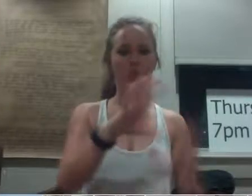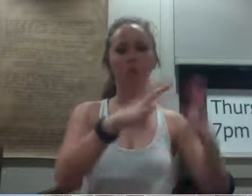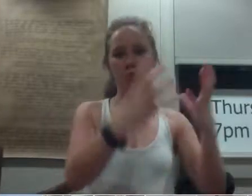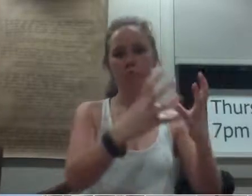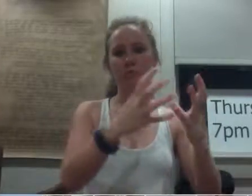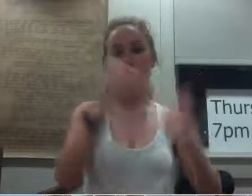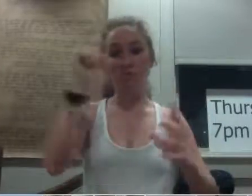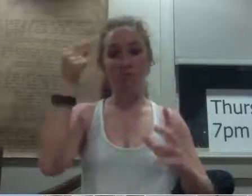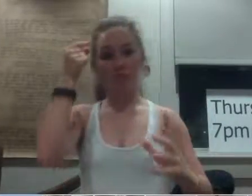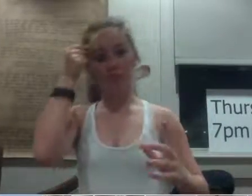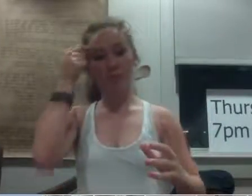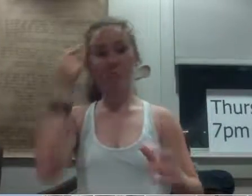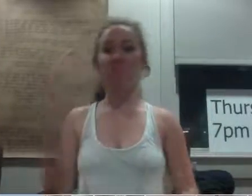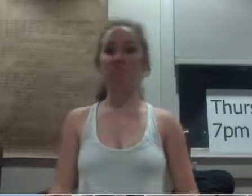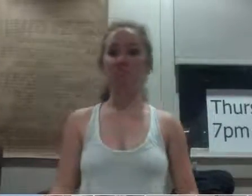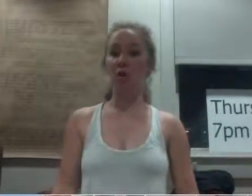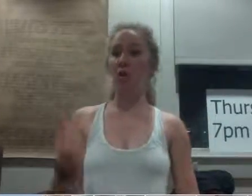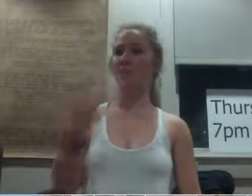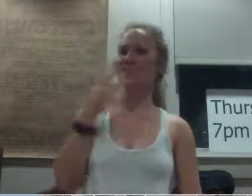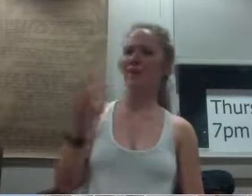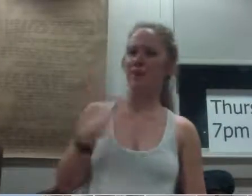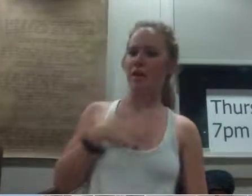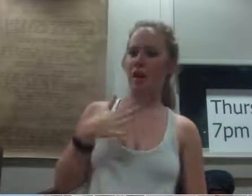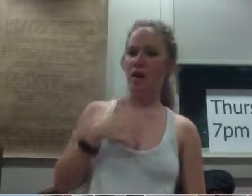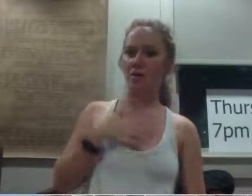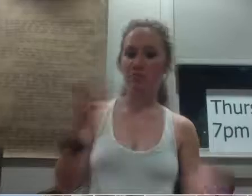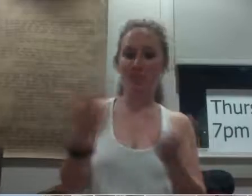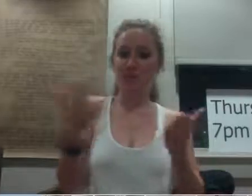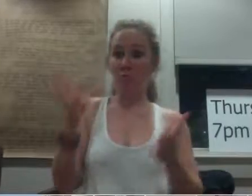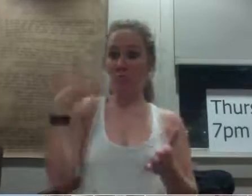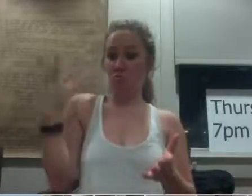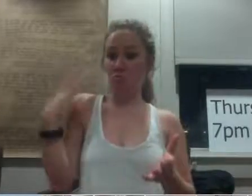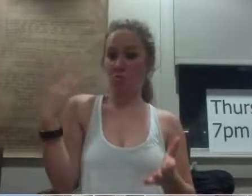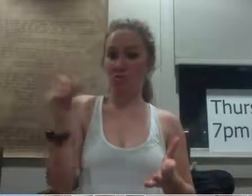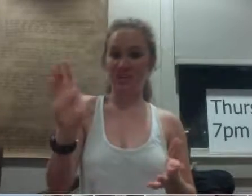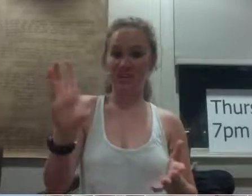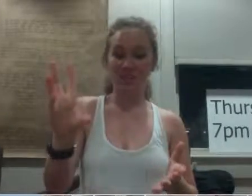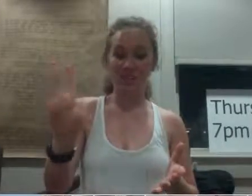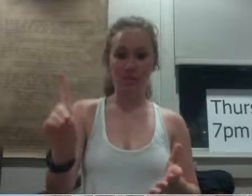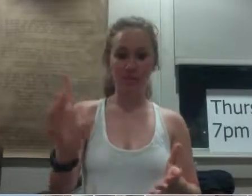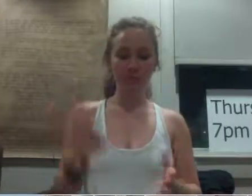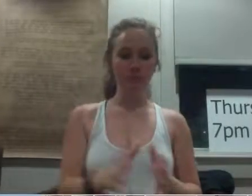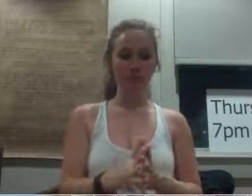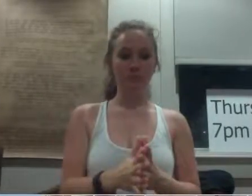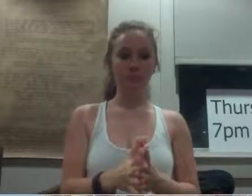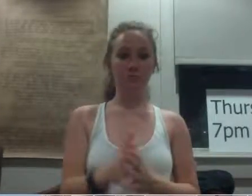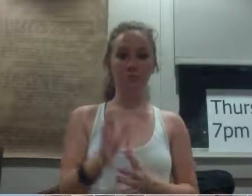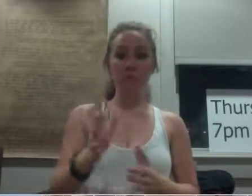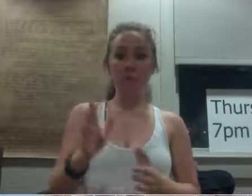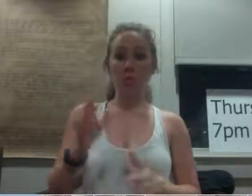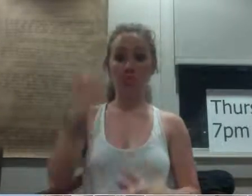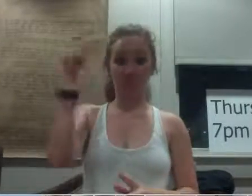So they want us to describe the branches of government. Luckily we're here in Washington, D.C.